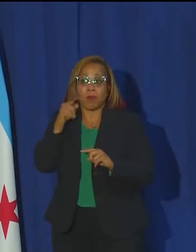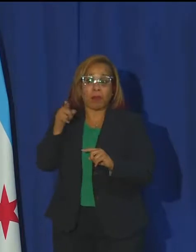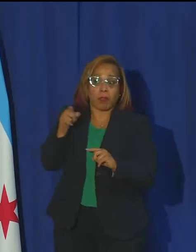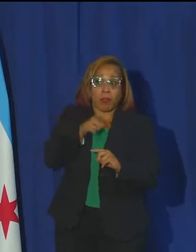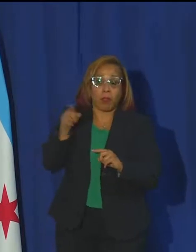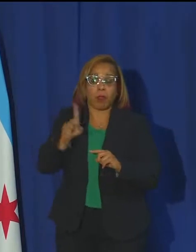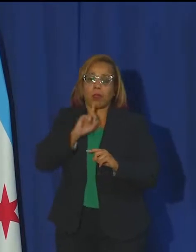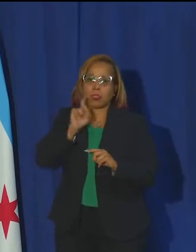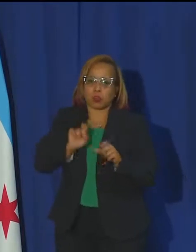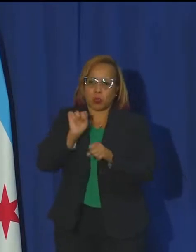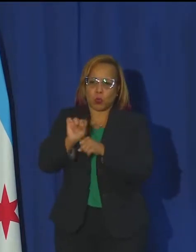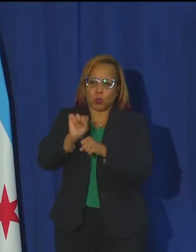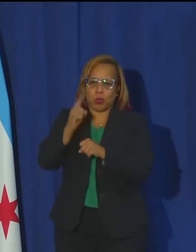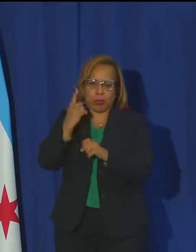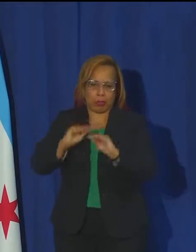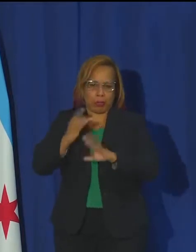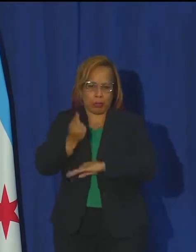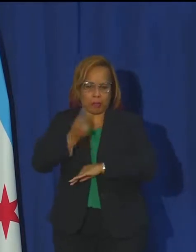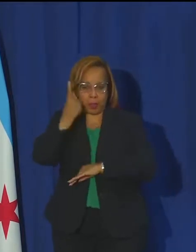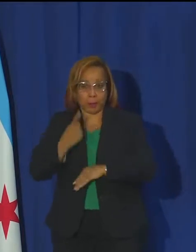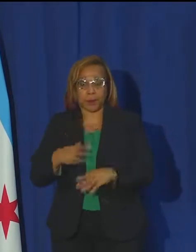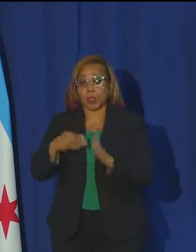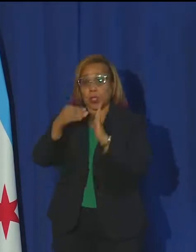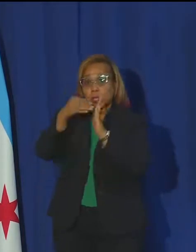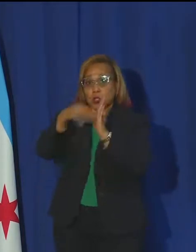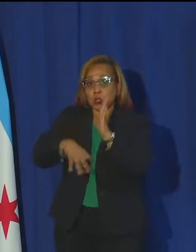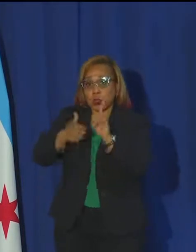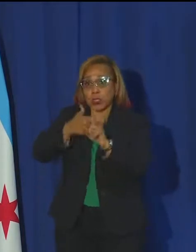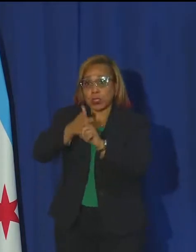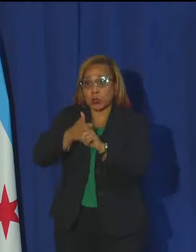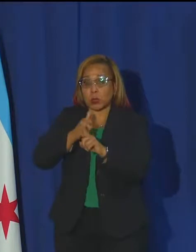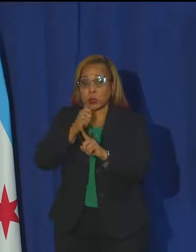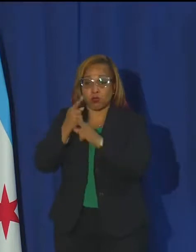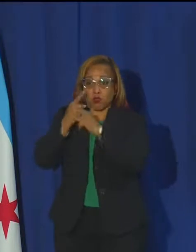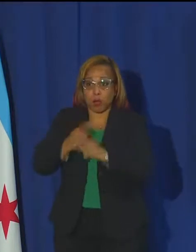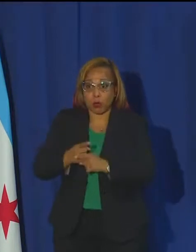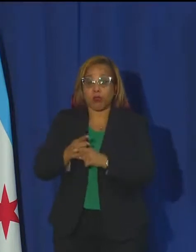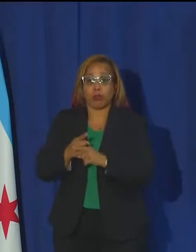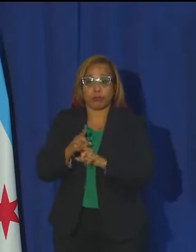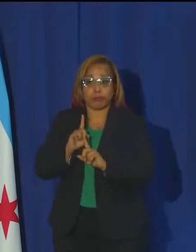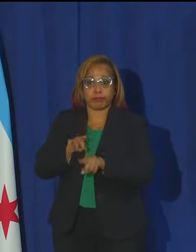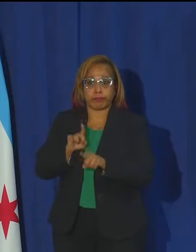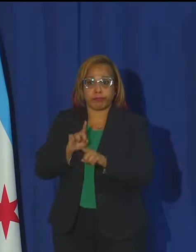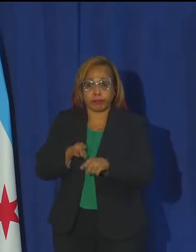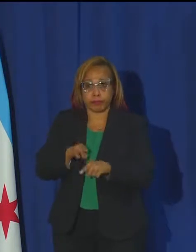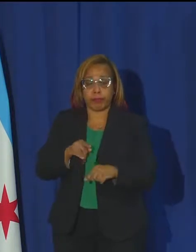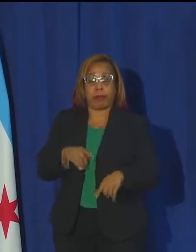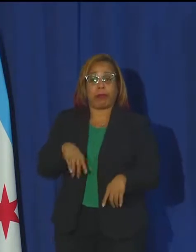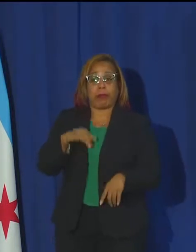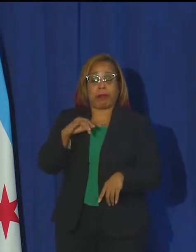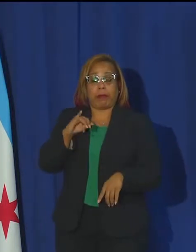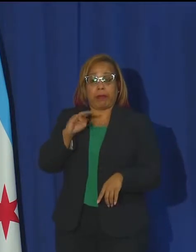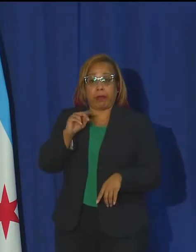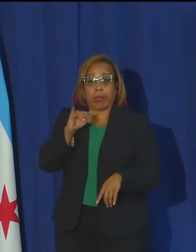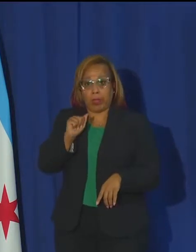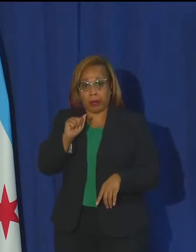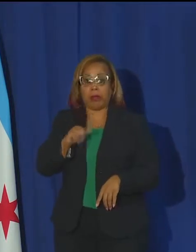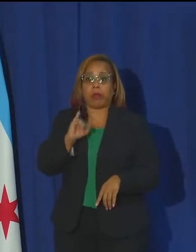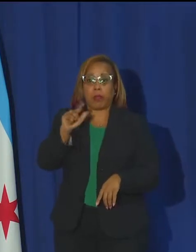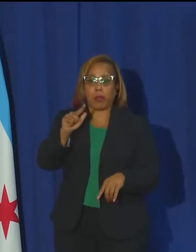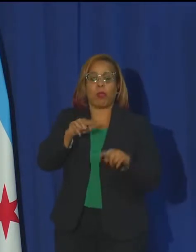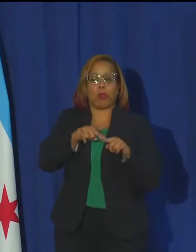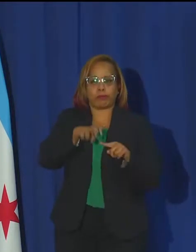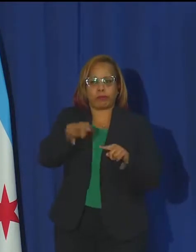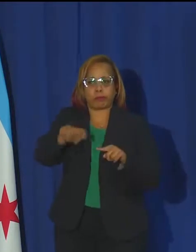worker. I want to clarify that students who regularly travel over the Indiana-Illinois border